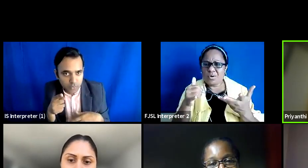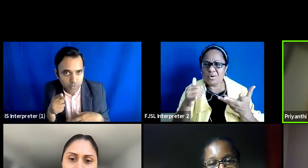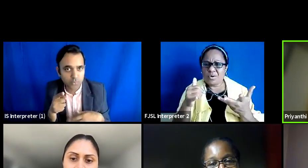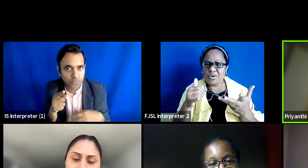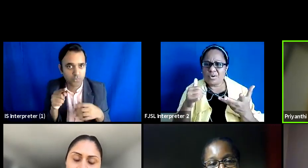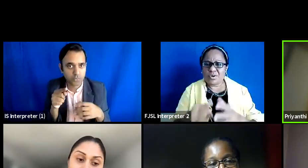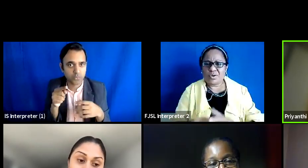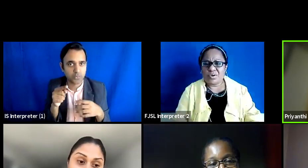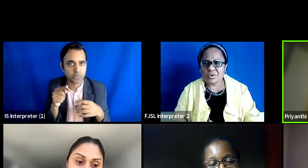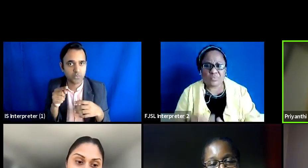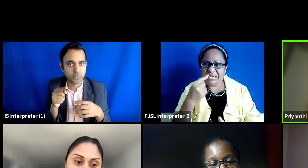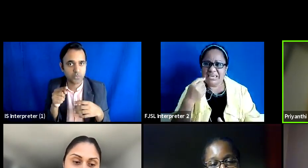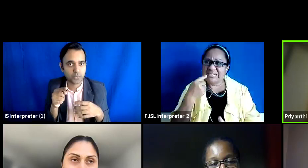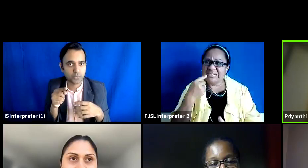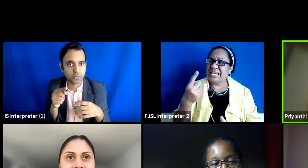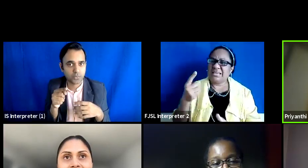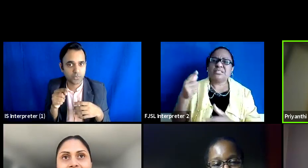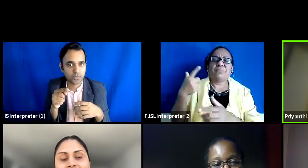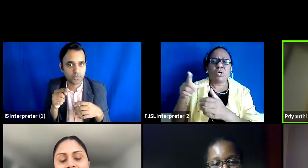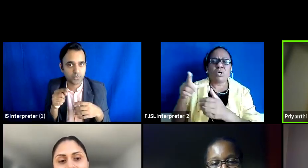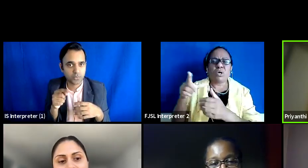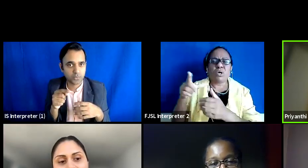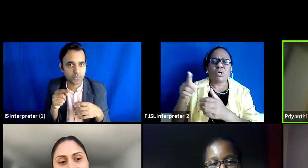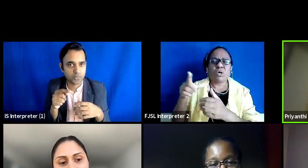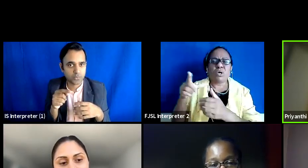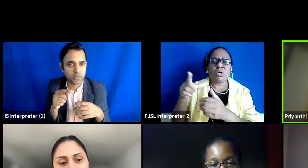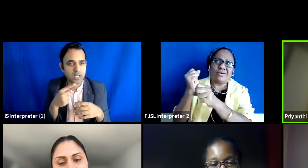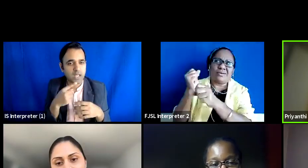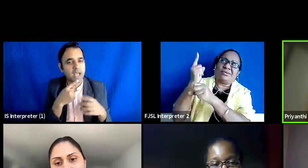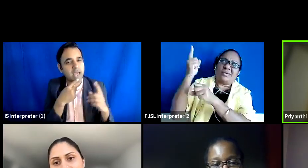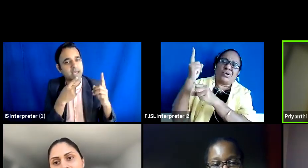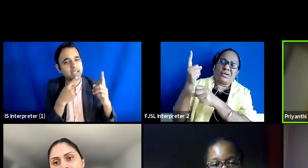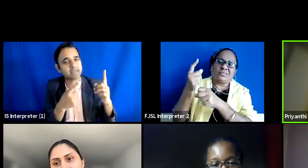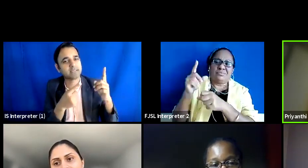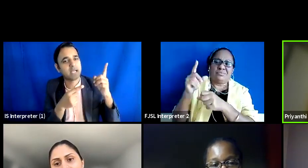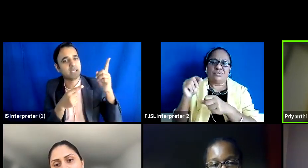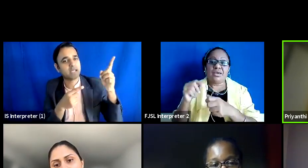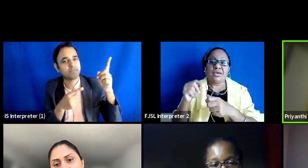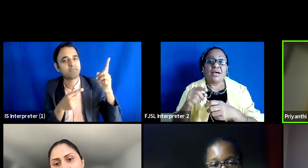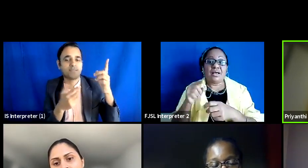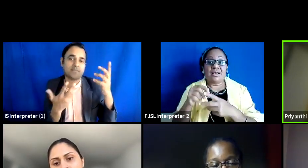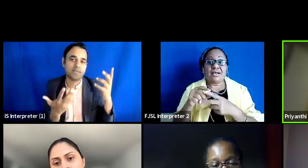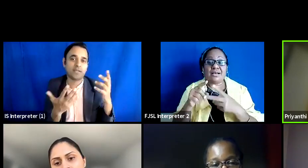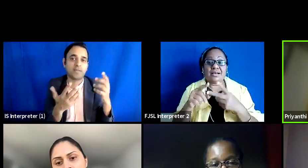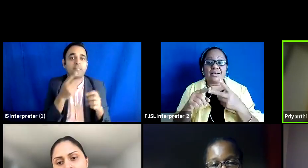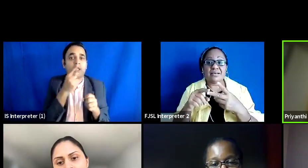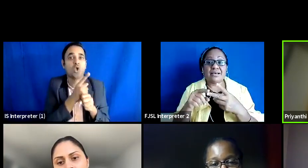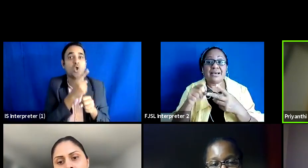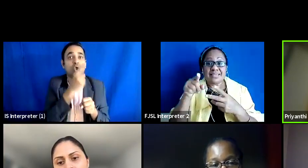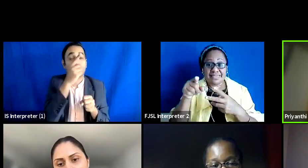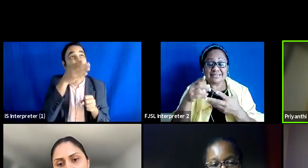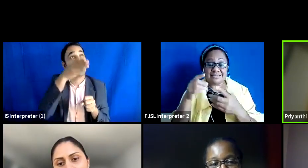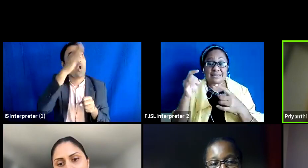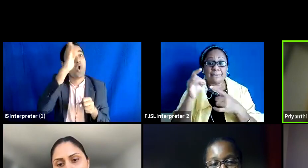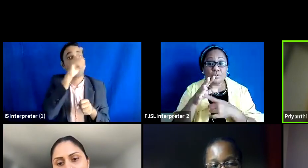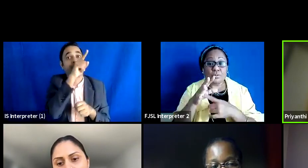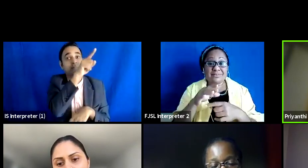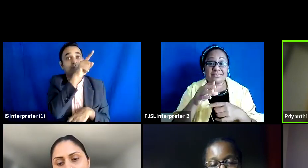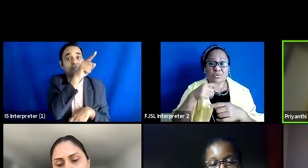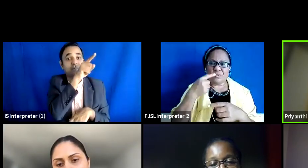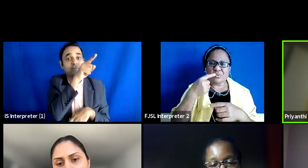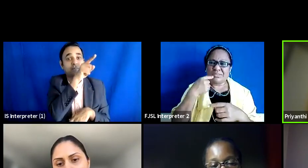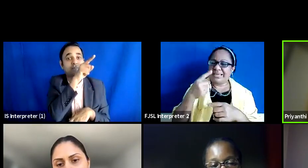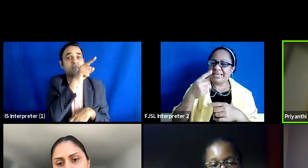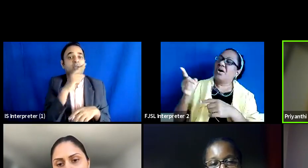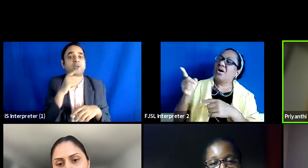some people would say, is a really important point, because we know that many of them are being brought on by our own